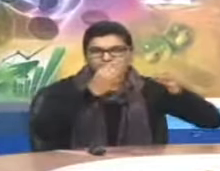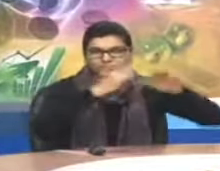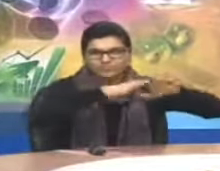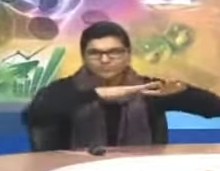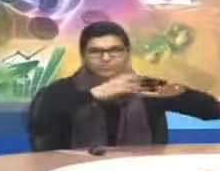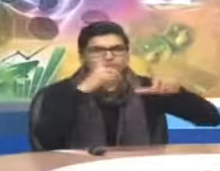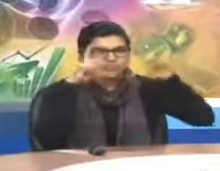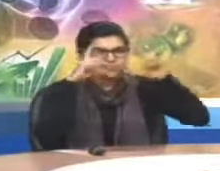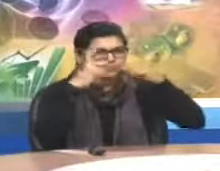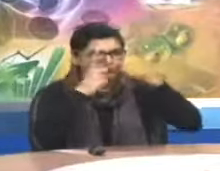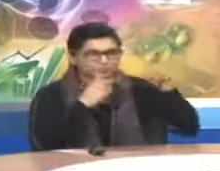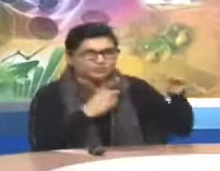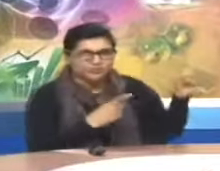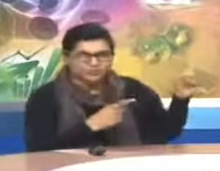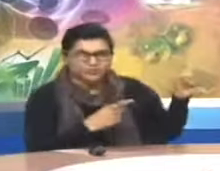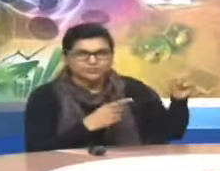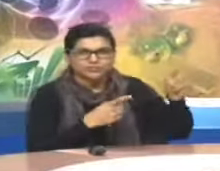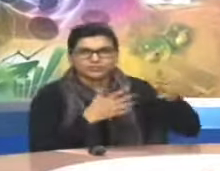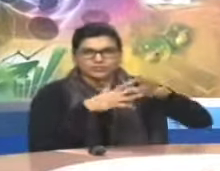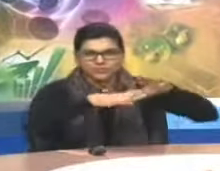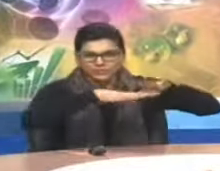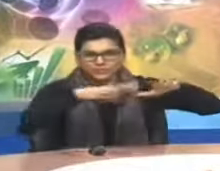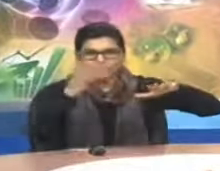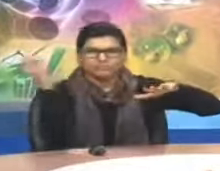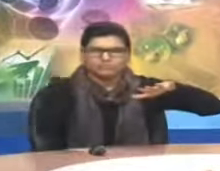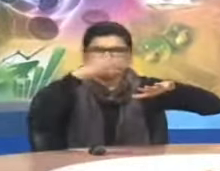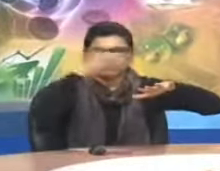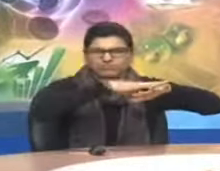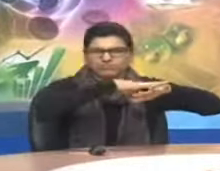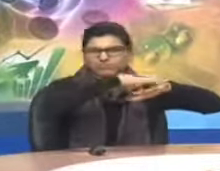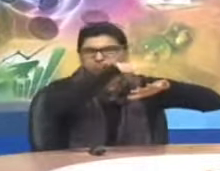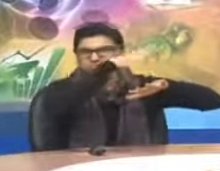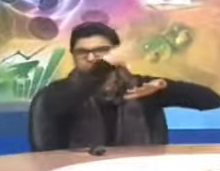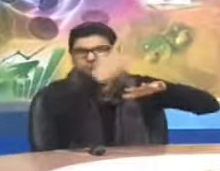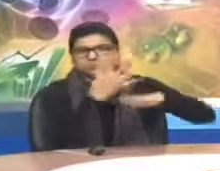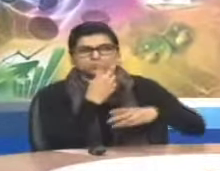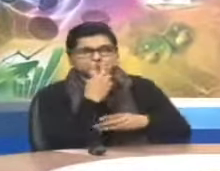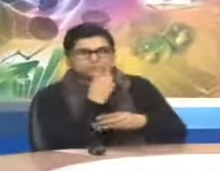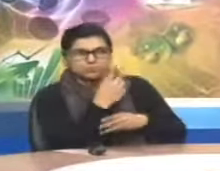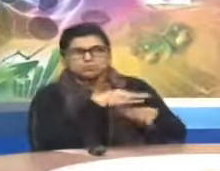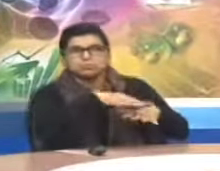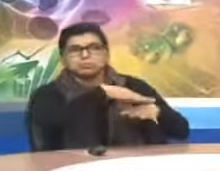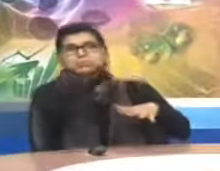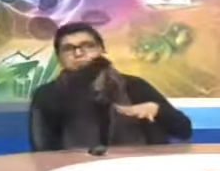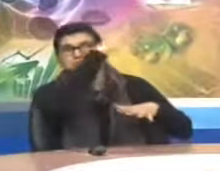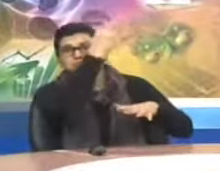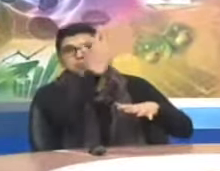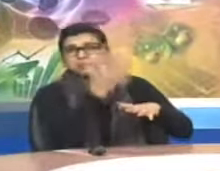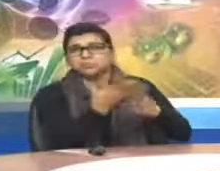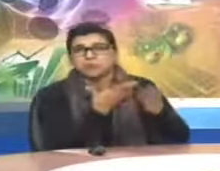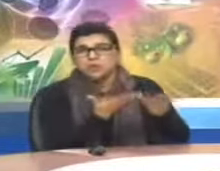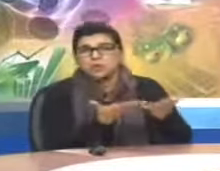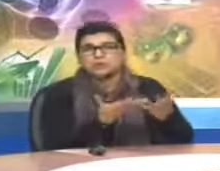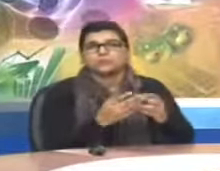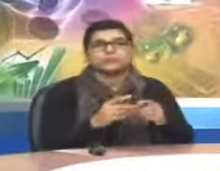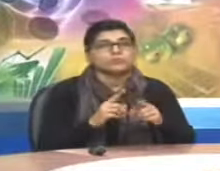Like we were talking earlier about the waste materials, also you can see on the